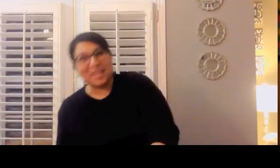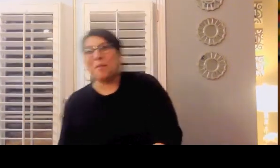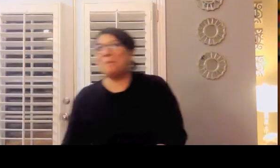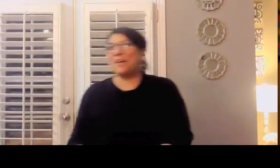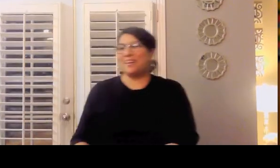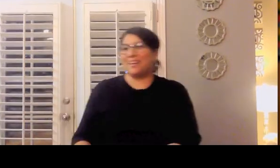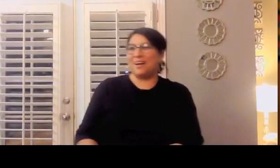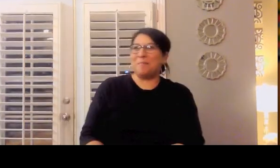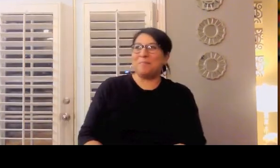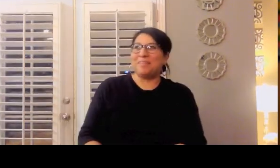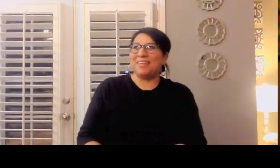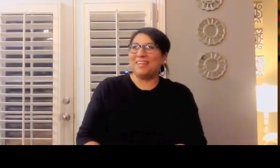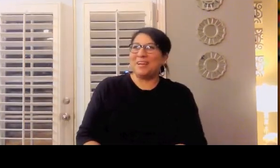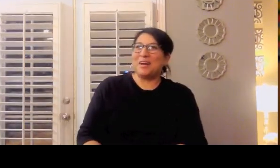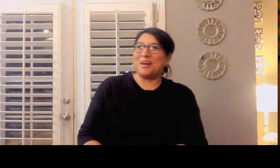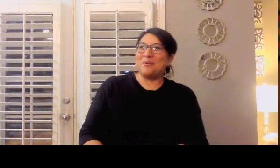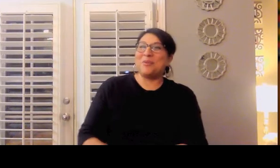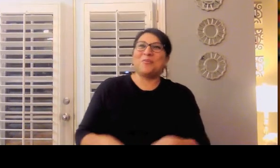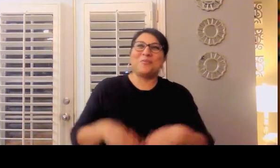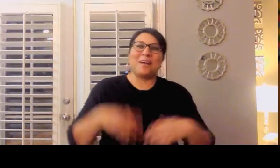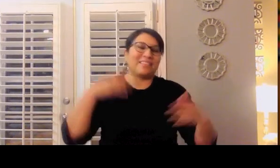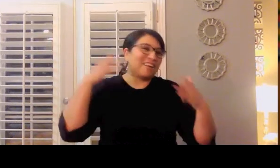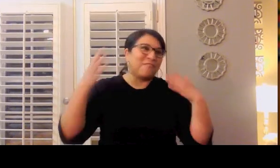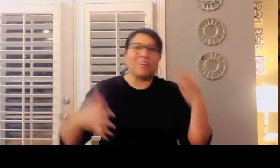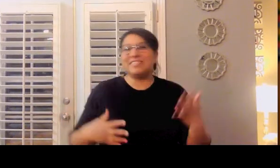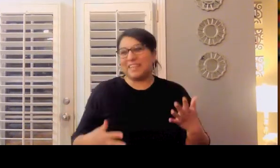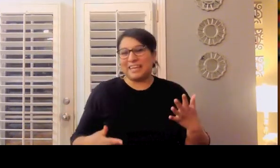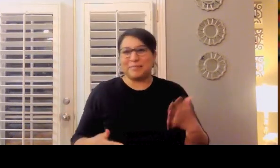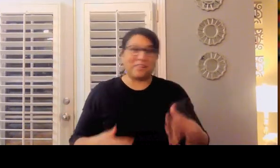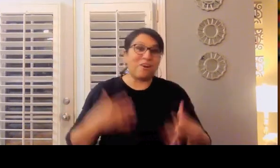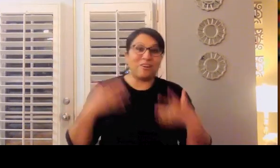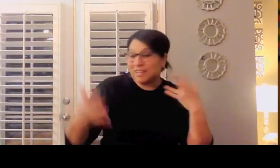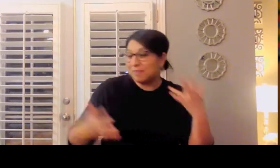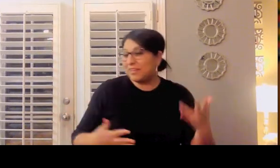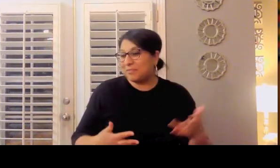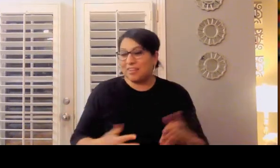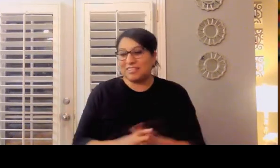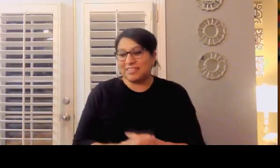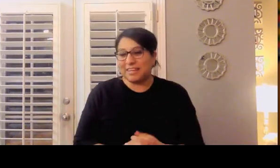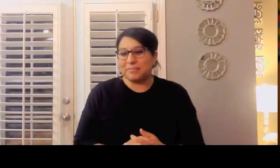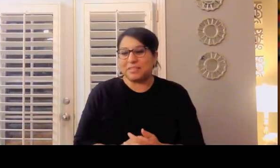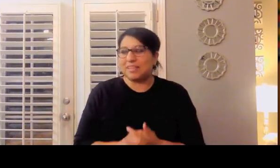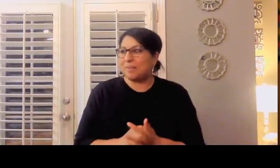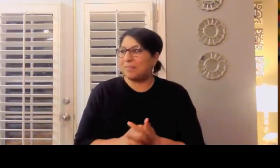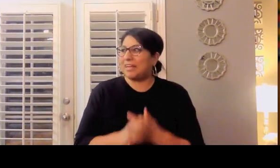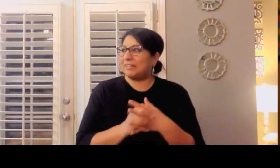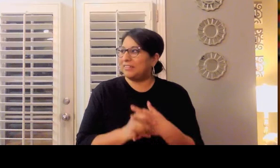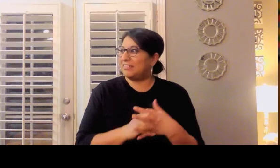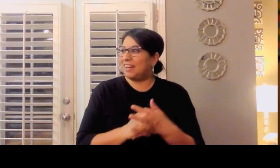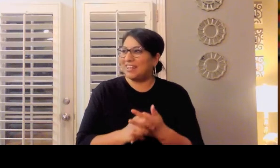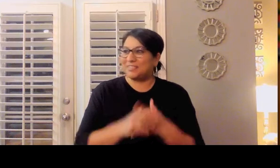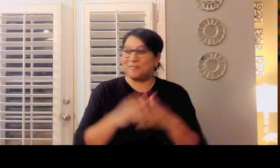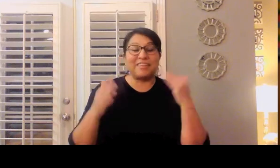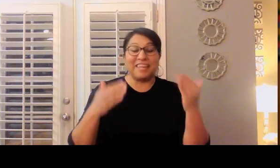embarrassing. Oh. But, you know, I thought of all these names and Carlos helped me with all these names. And then I'm like,